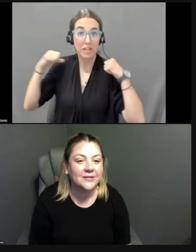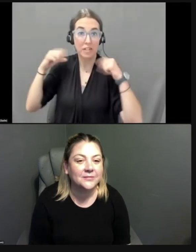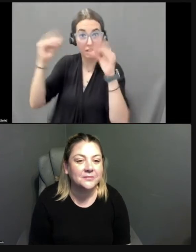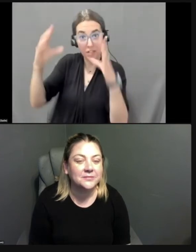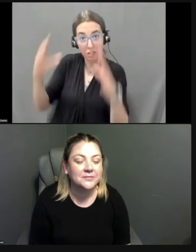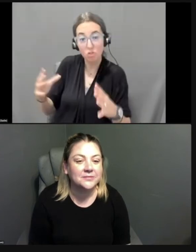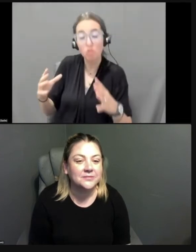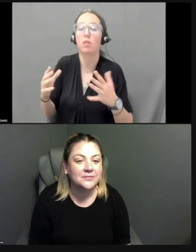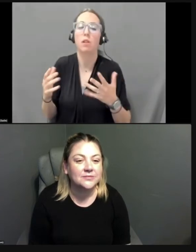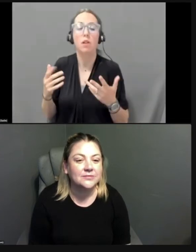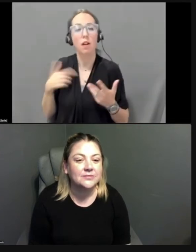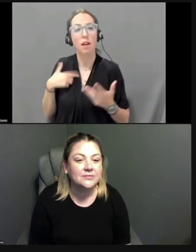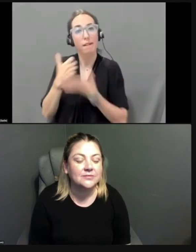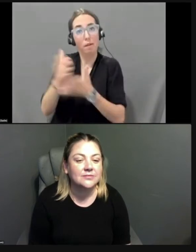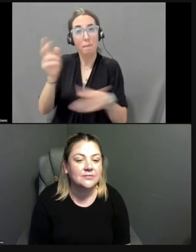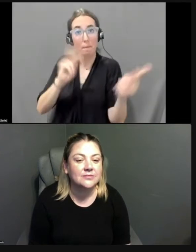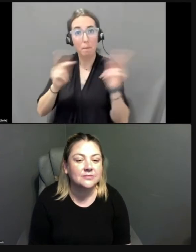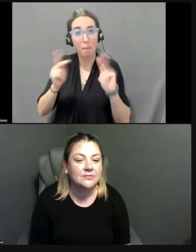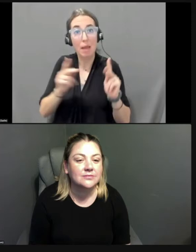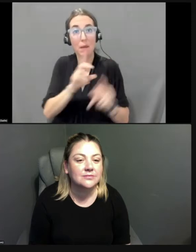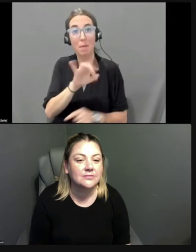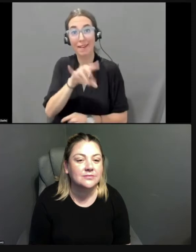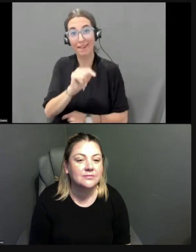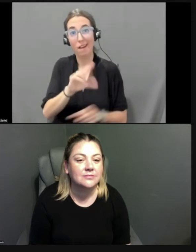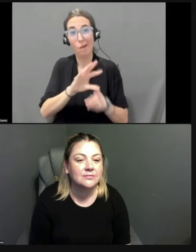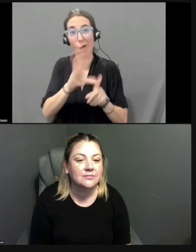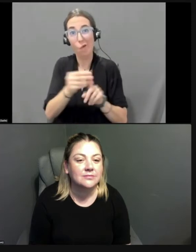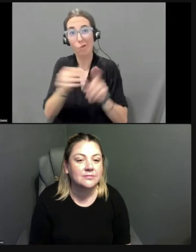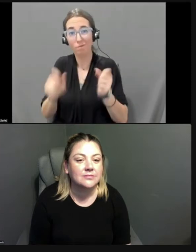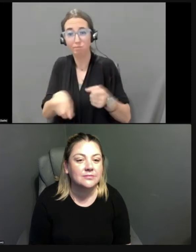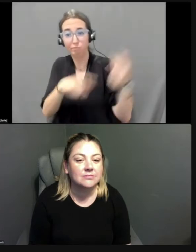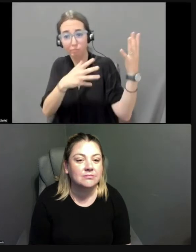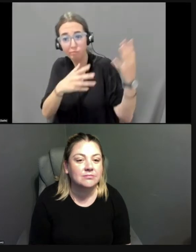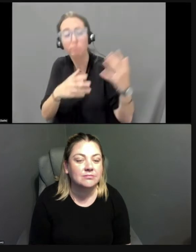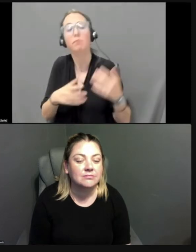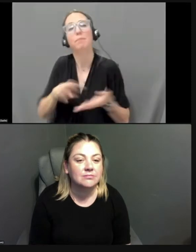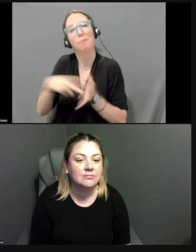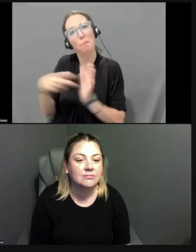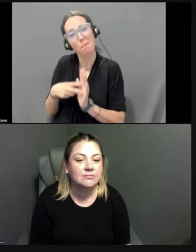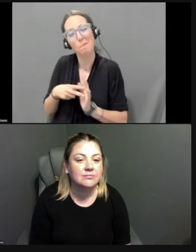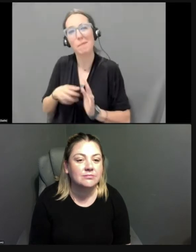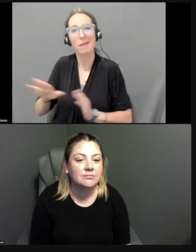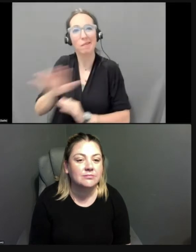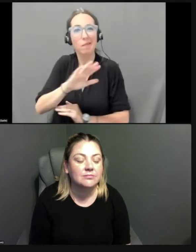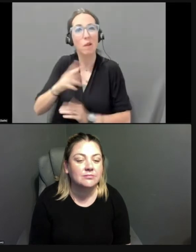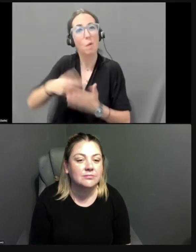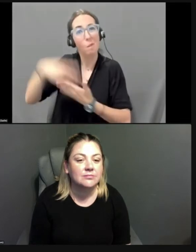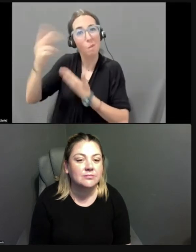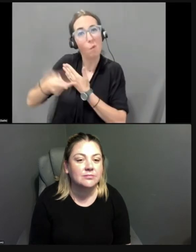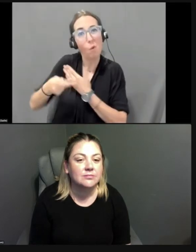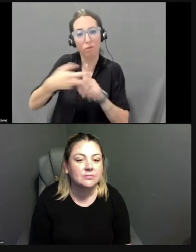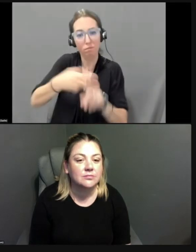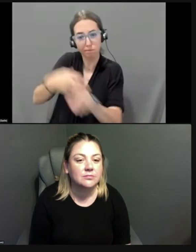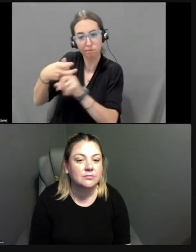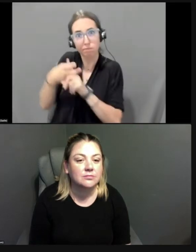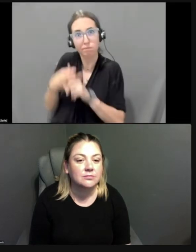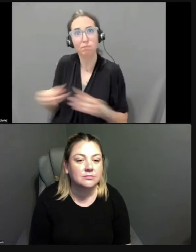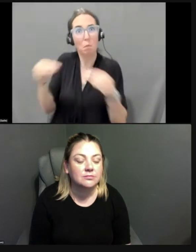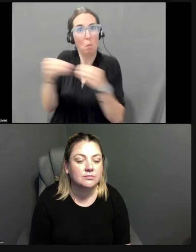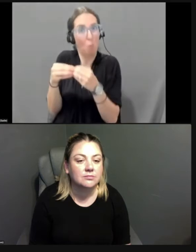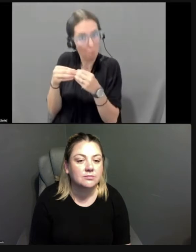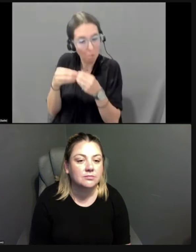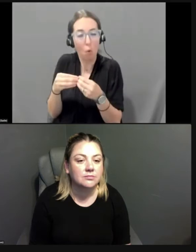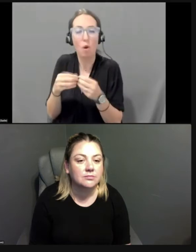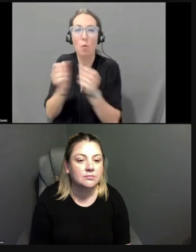culture so they can improve their program enrollment, engagement, and impact and retention without shame and